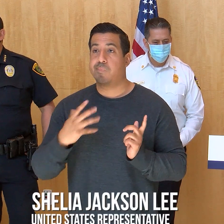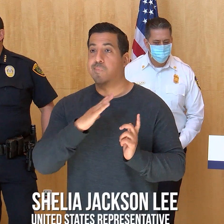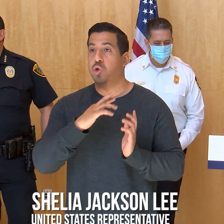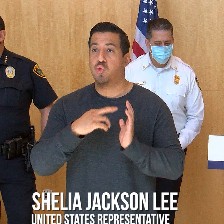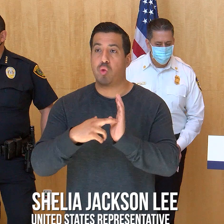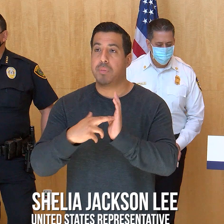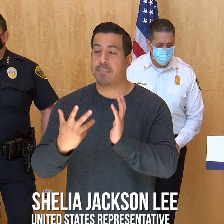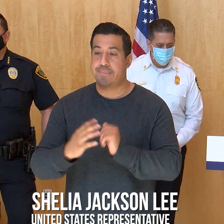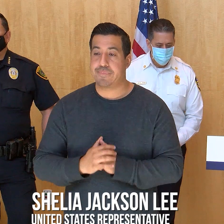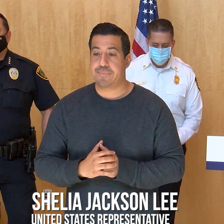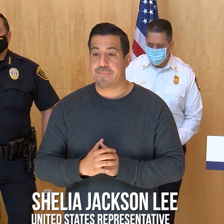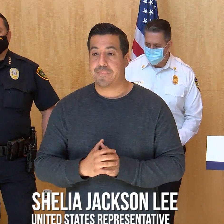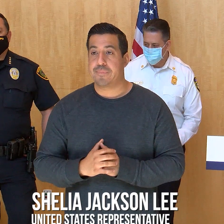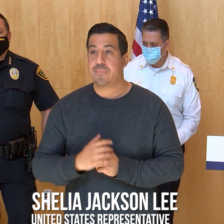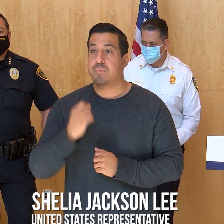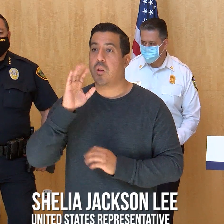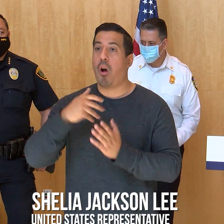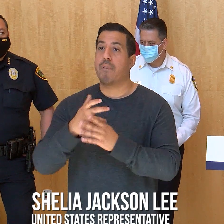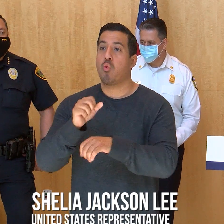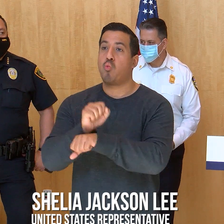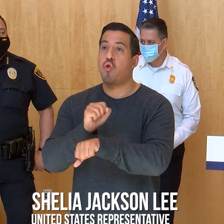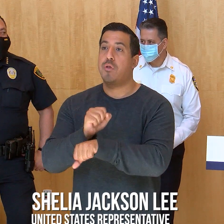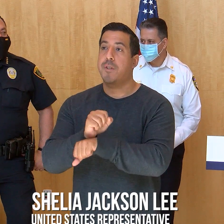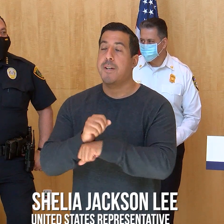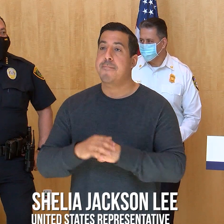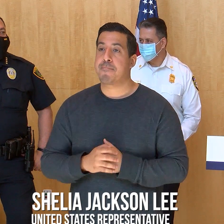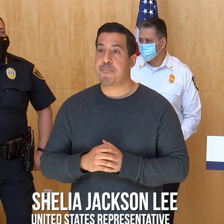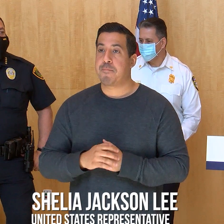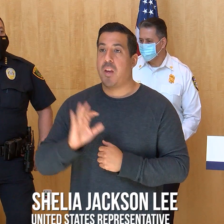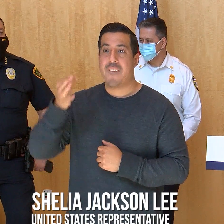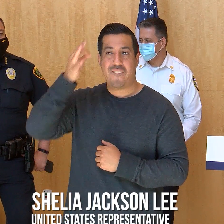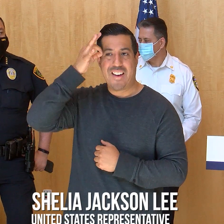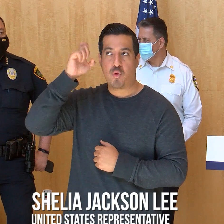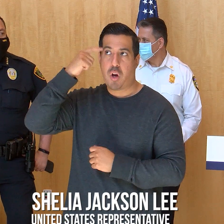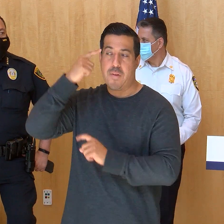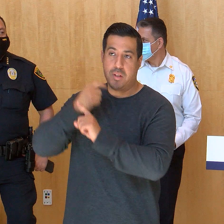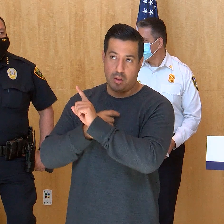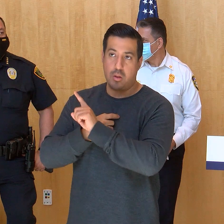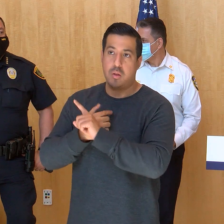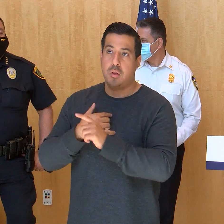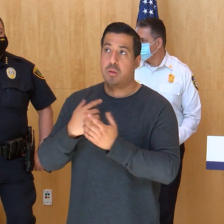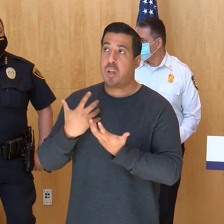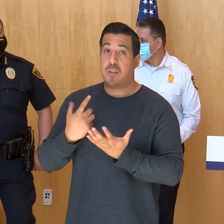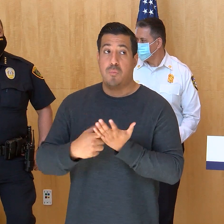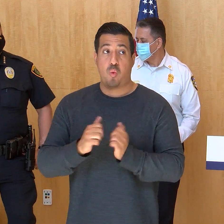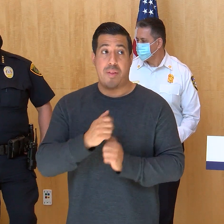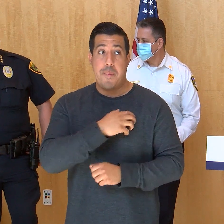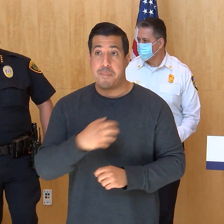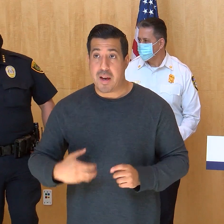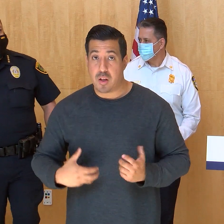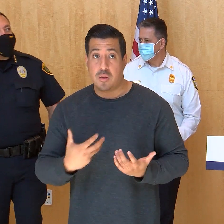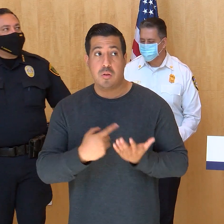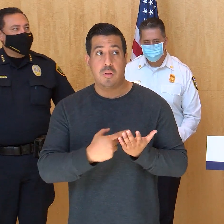representation is the work of the federal government. In talking to the mayor and